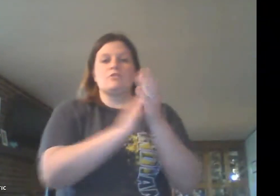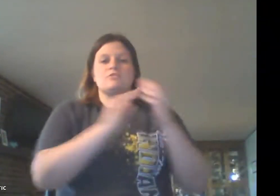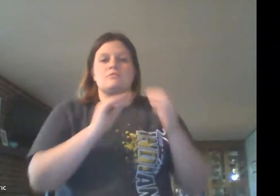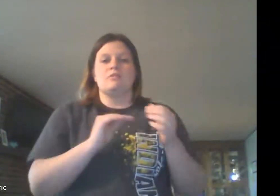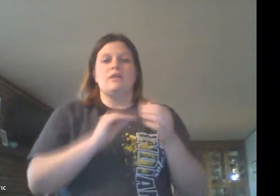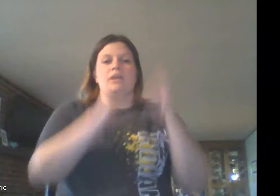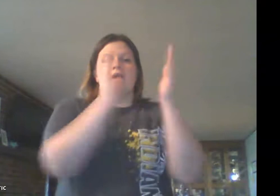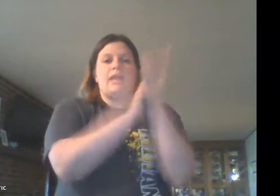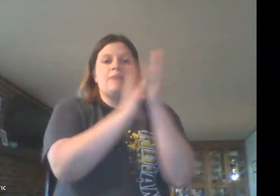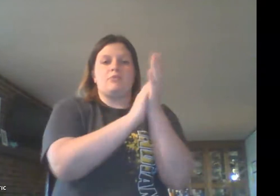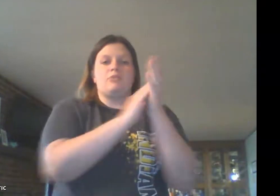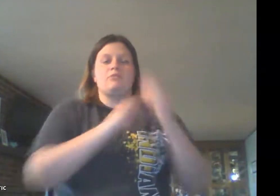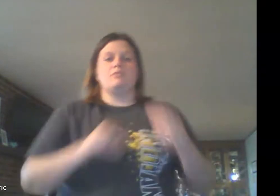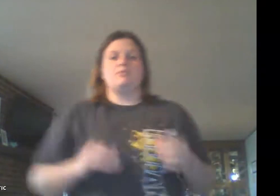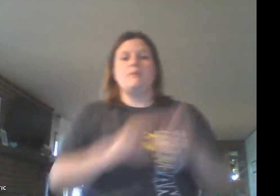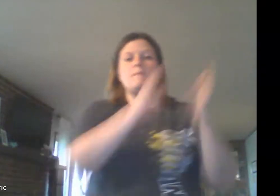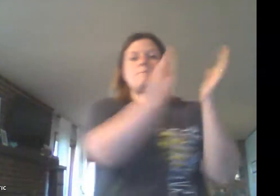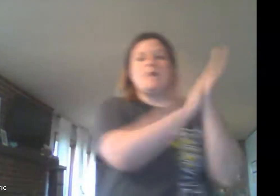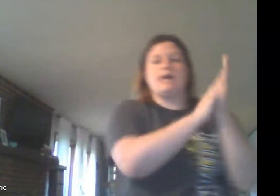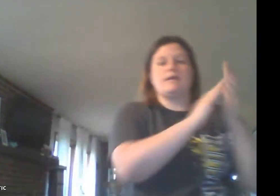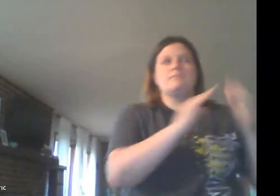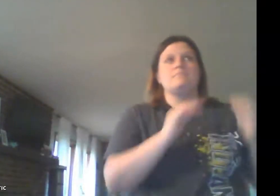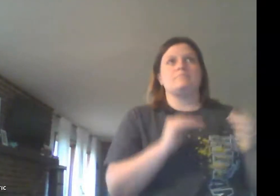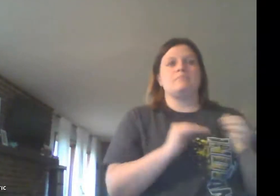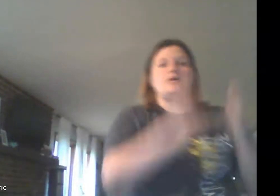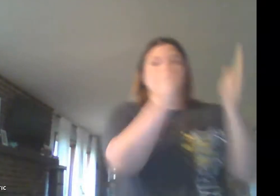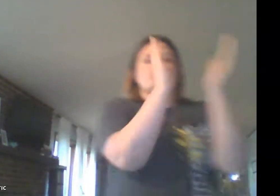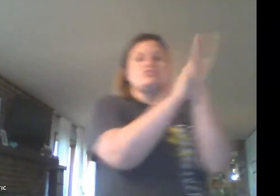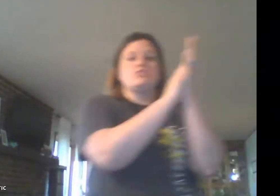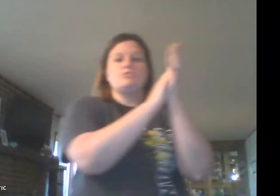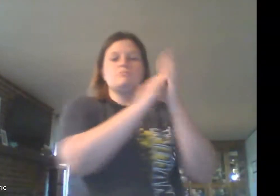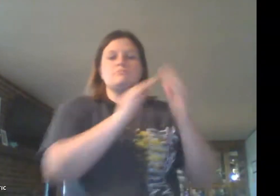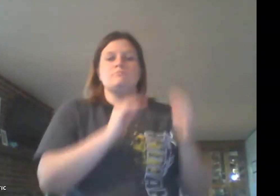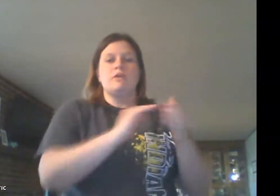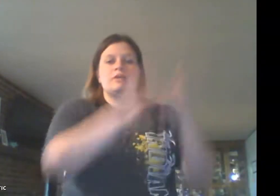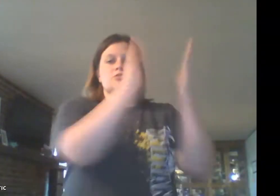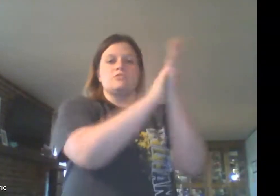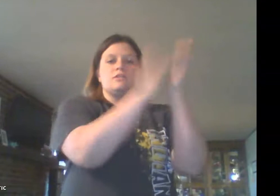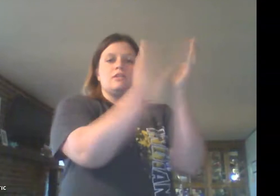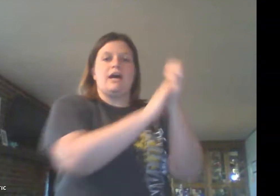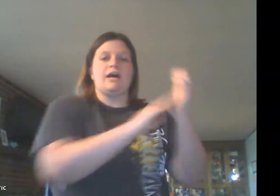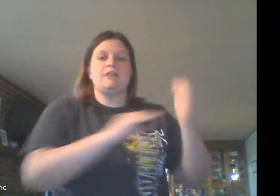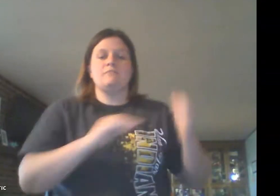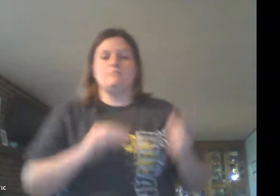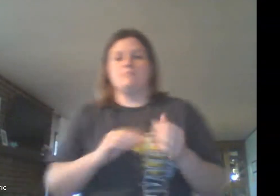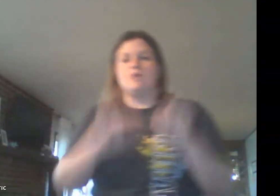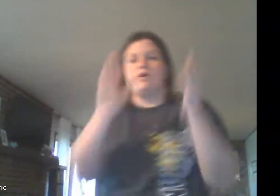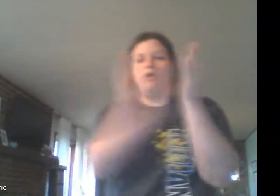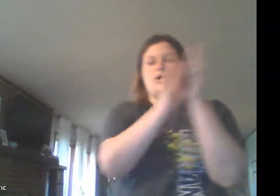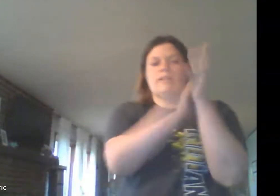March, April, May, June, July,